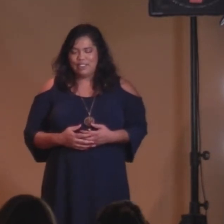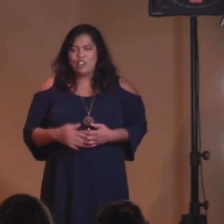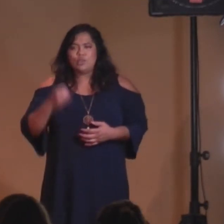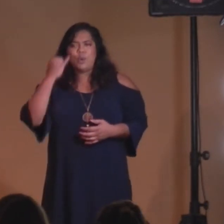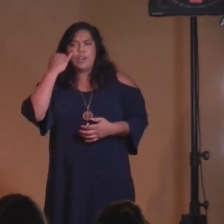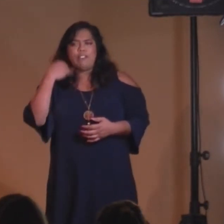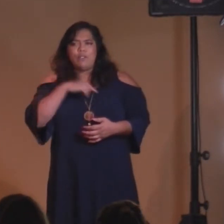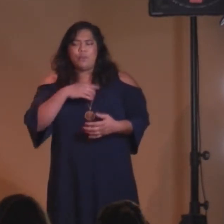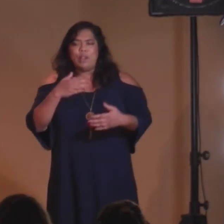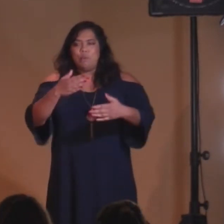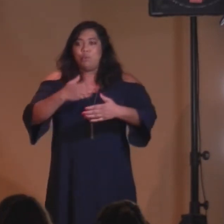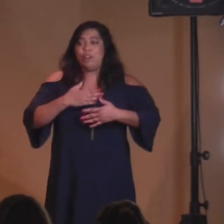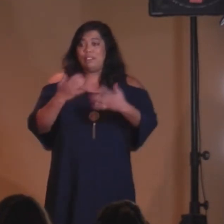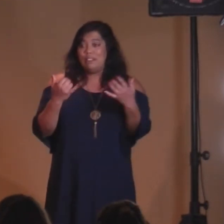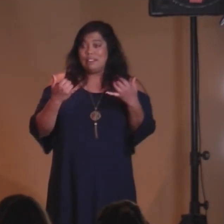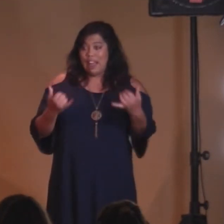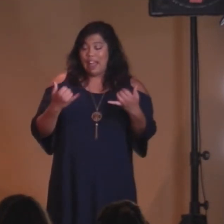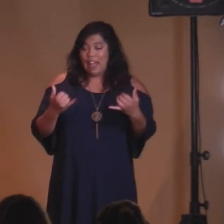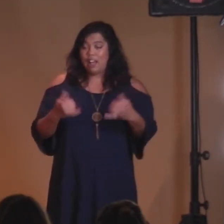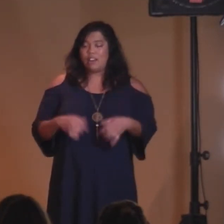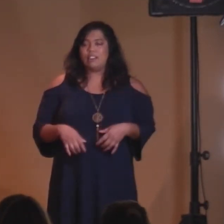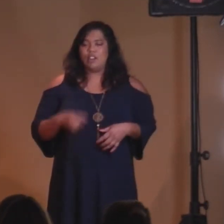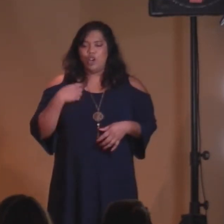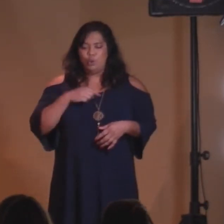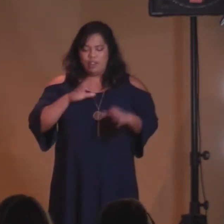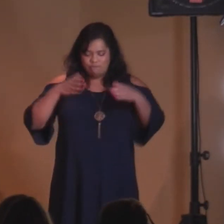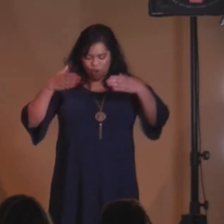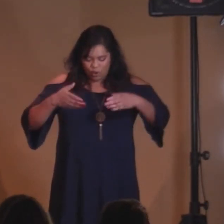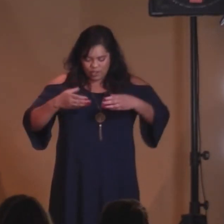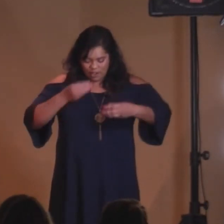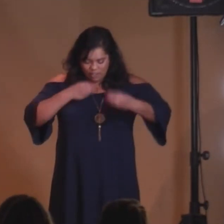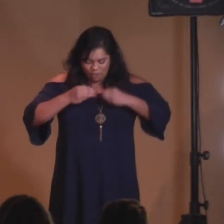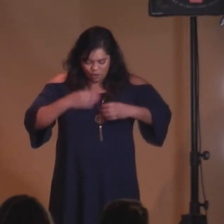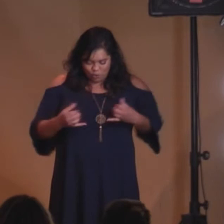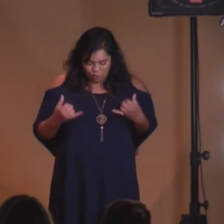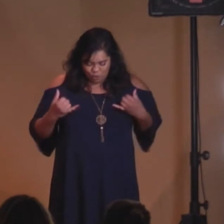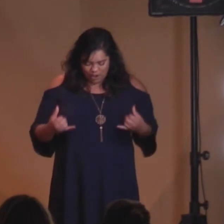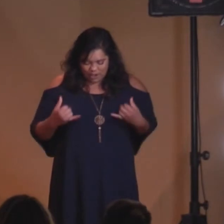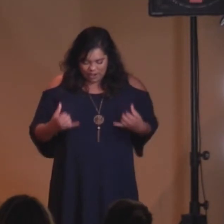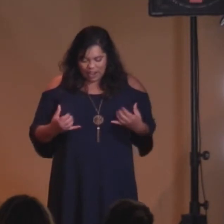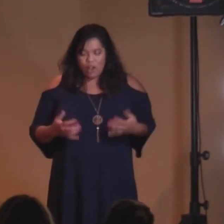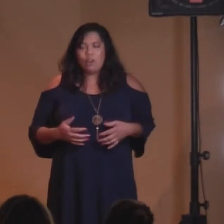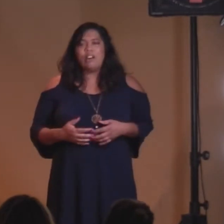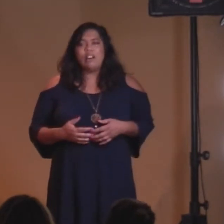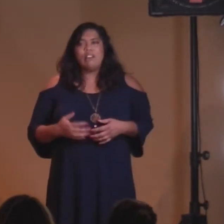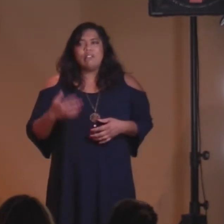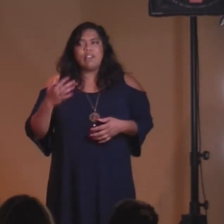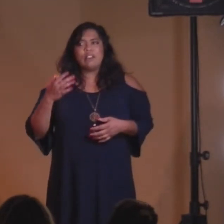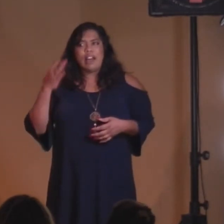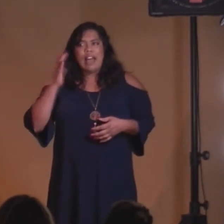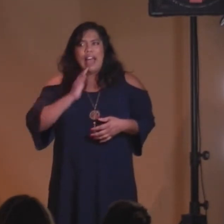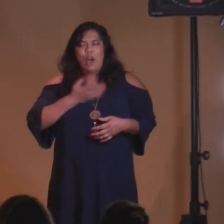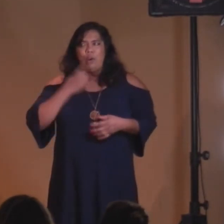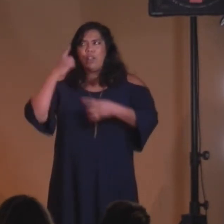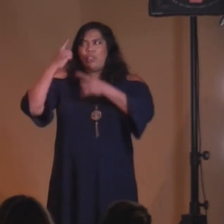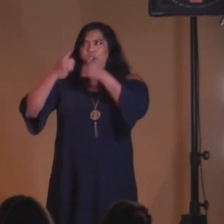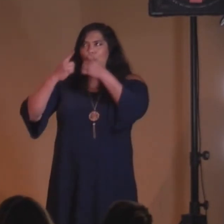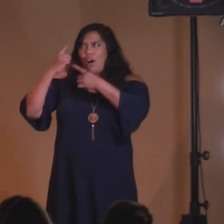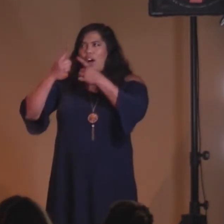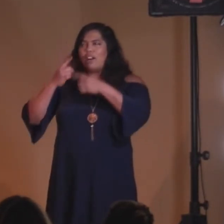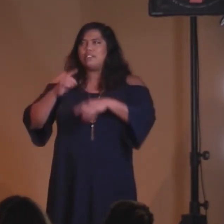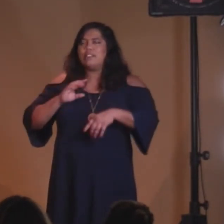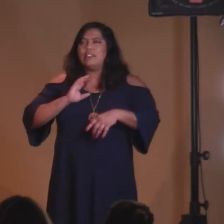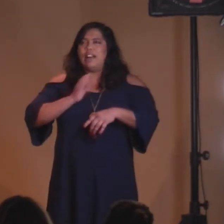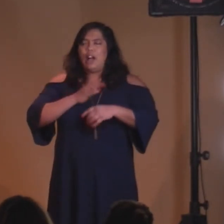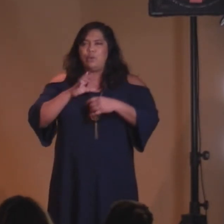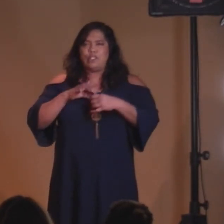we can only eat the meal that's in front of us now, then why aren't we allowing our thoughts to be focused on and our spirit